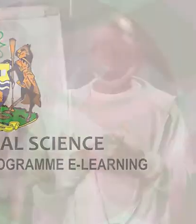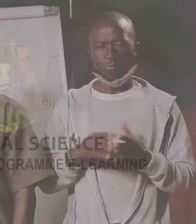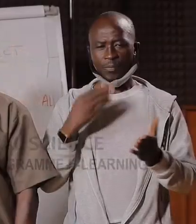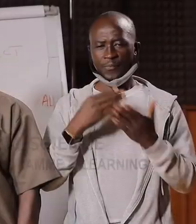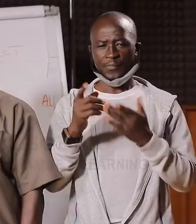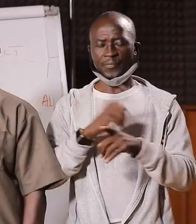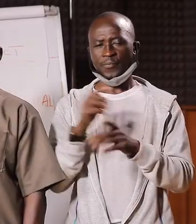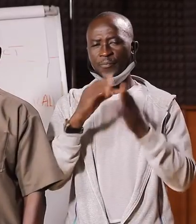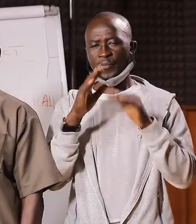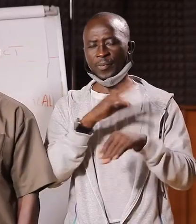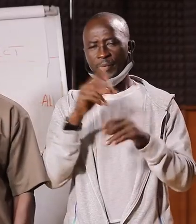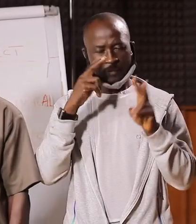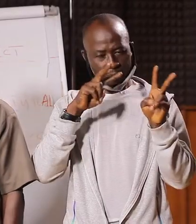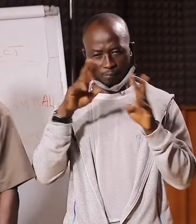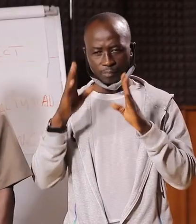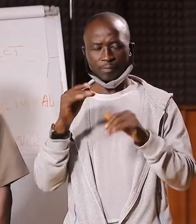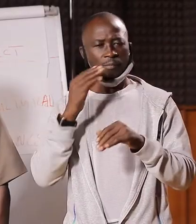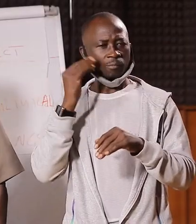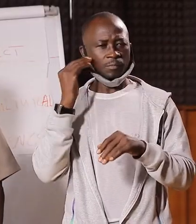Good day, learners and viewers at home.